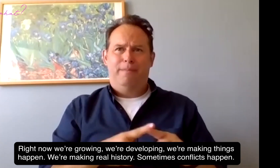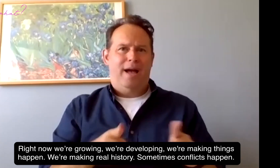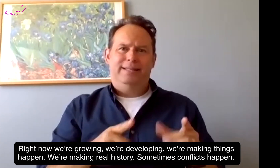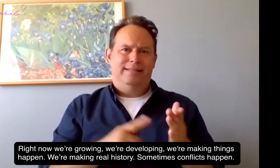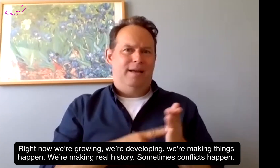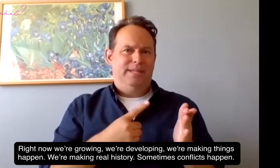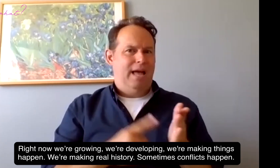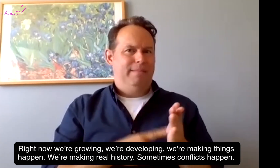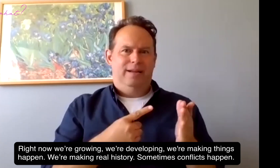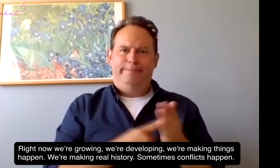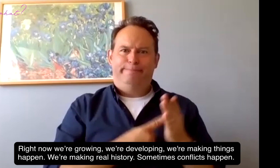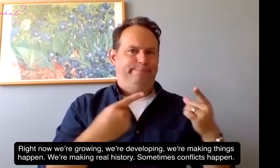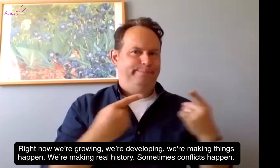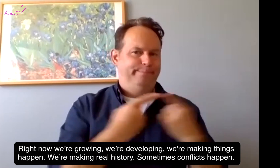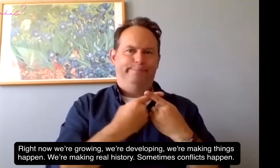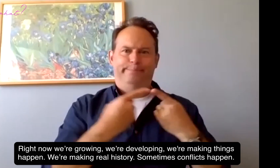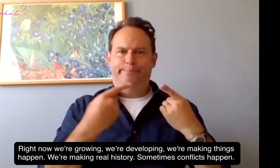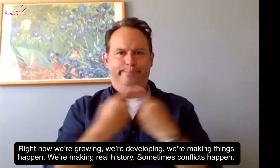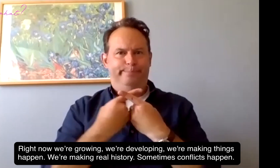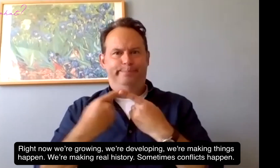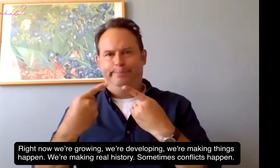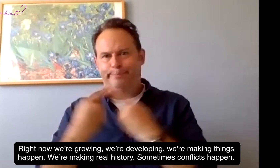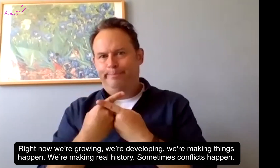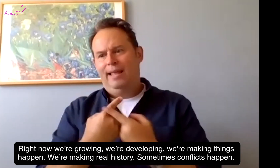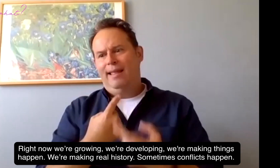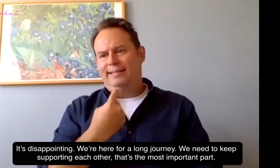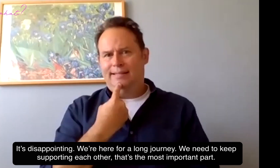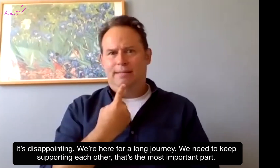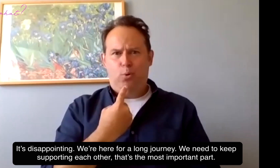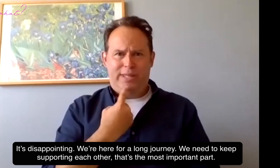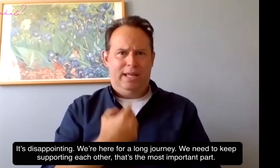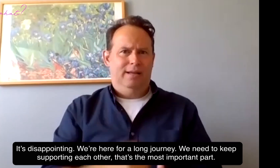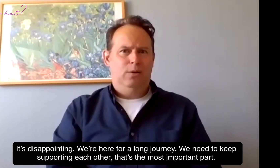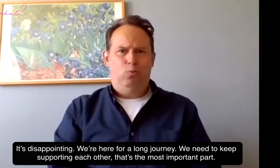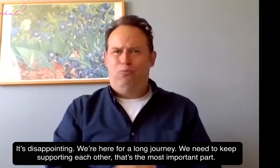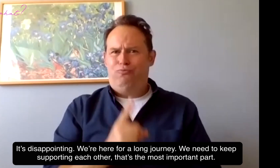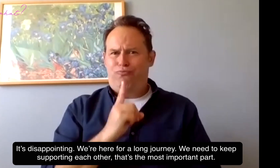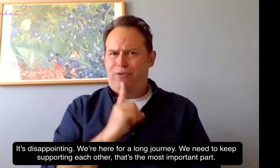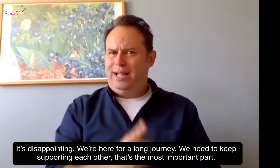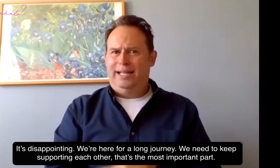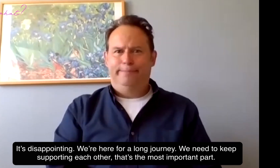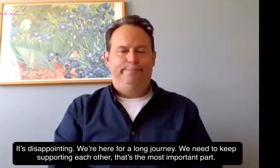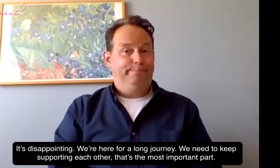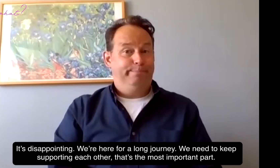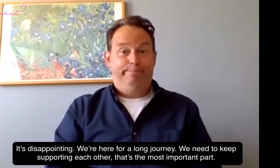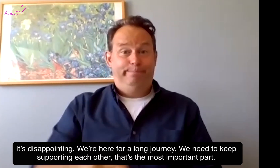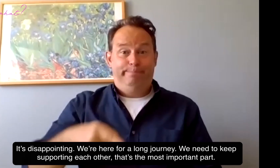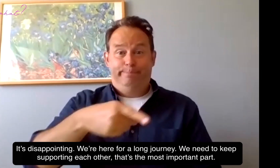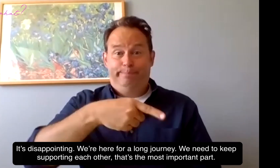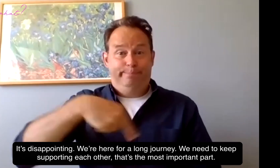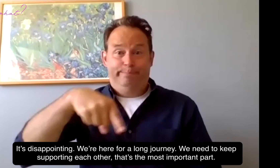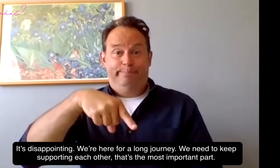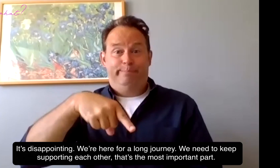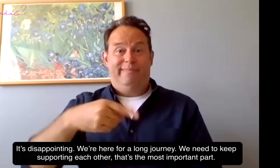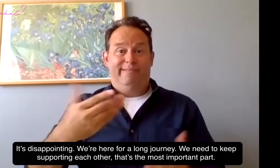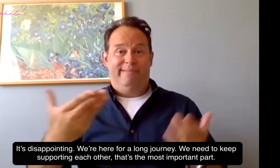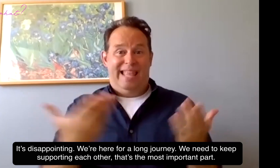Sometimes, conflicts happen. It's disappointing. We're here for a long journey.